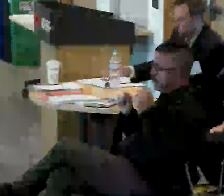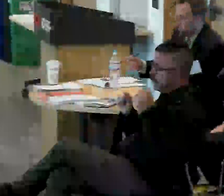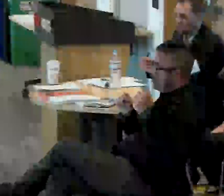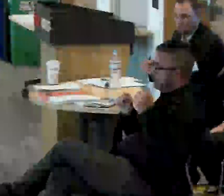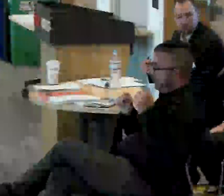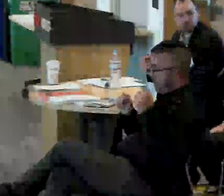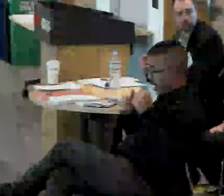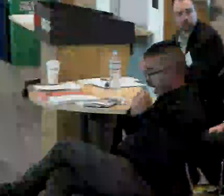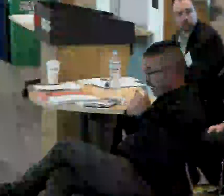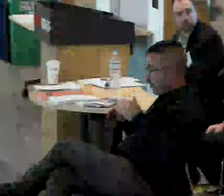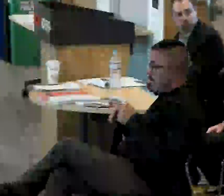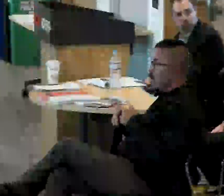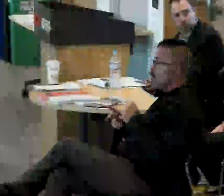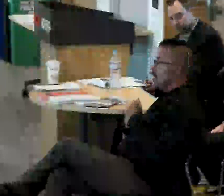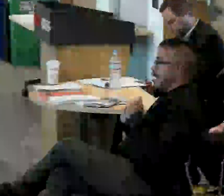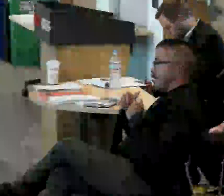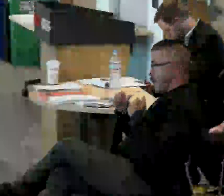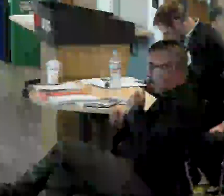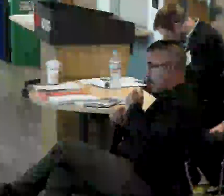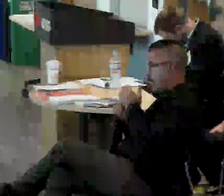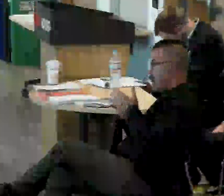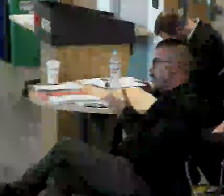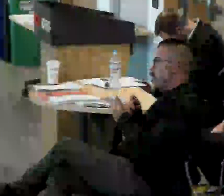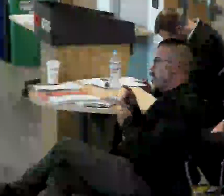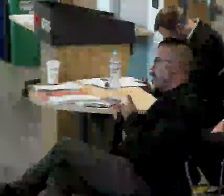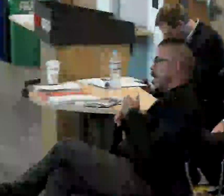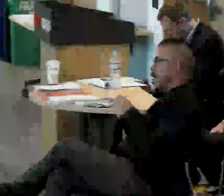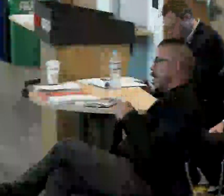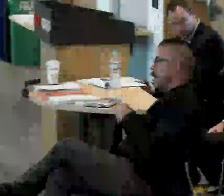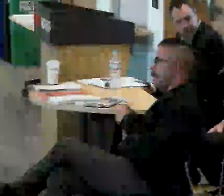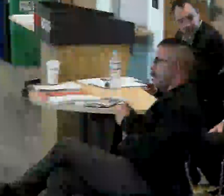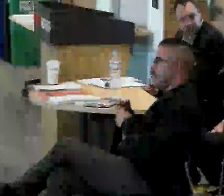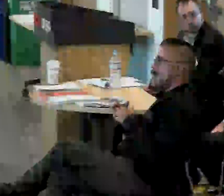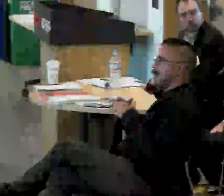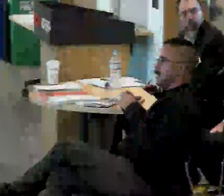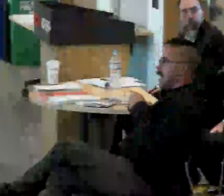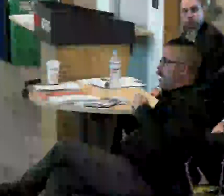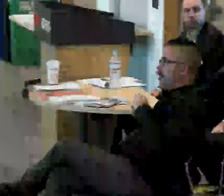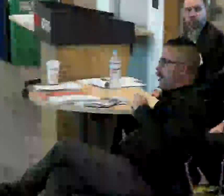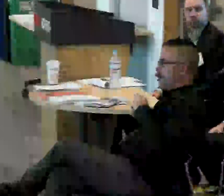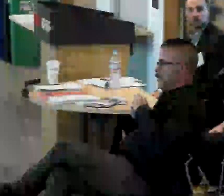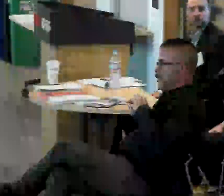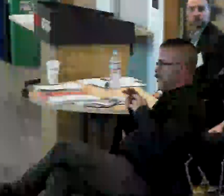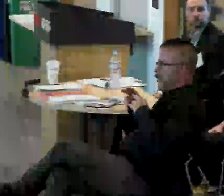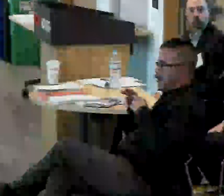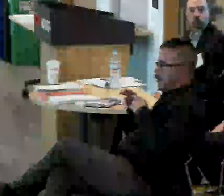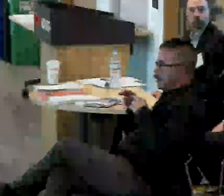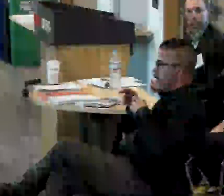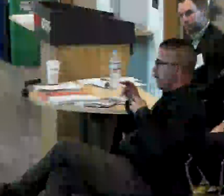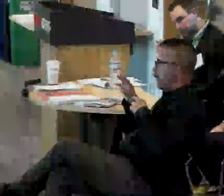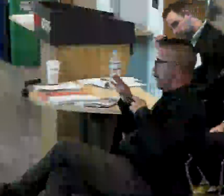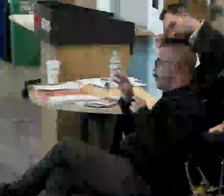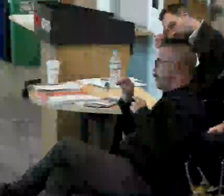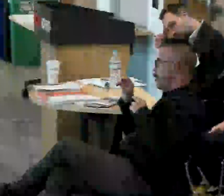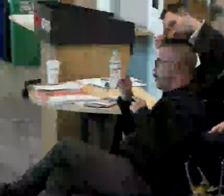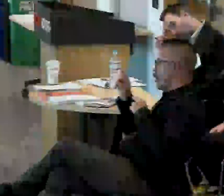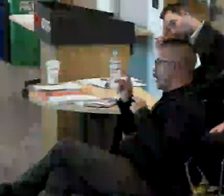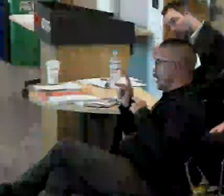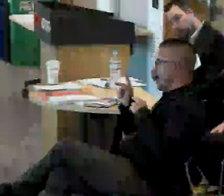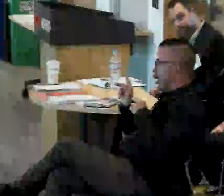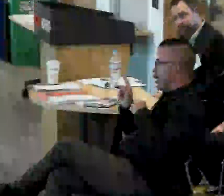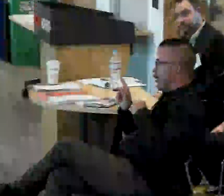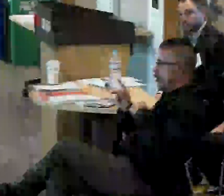way to save under that program in a retirement vehicle, like a 401k or an IRA or an SEP, which is great, but